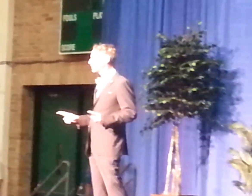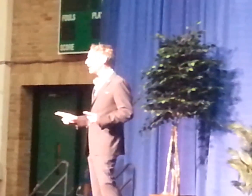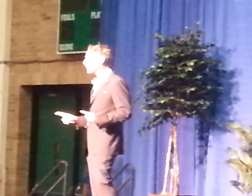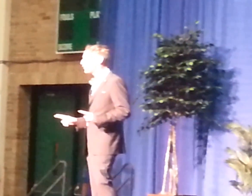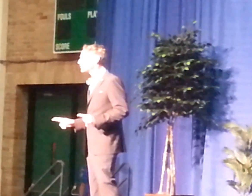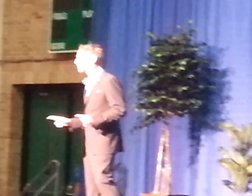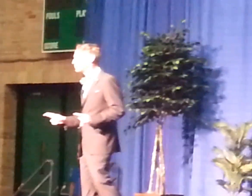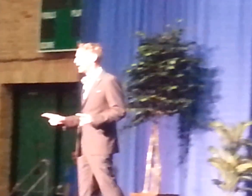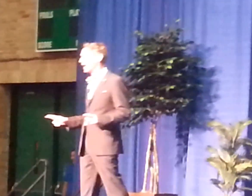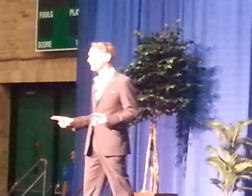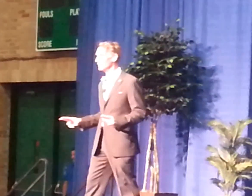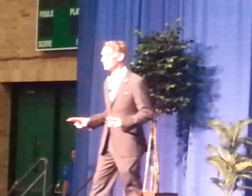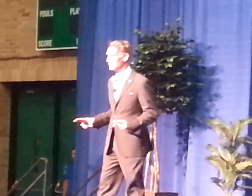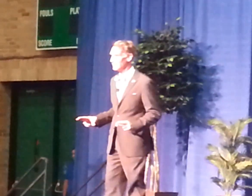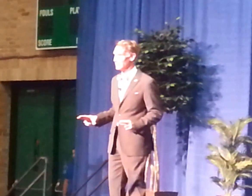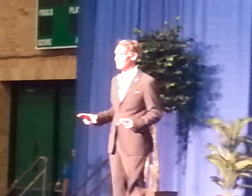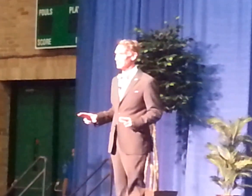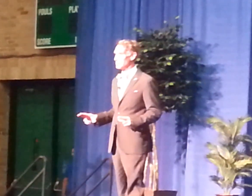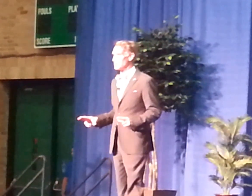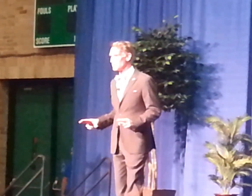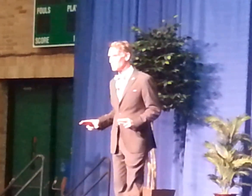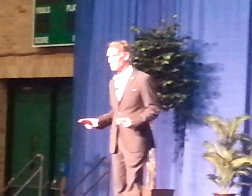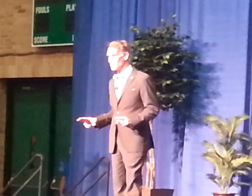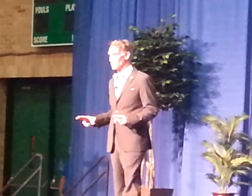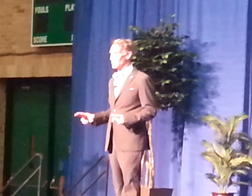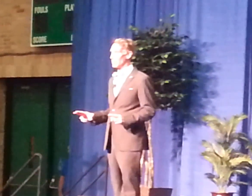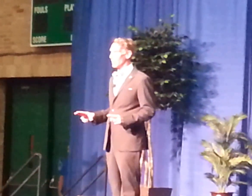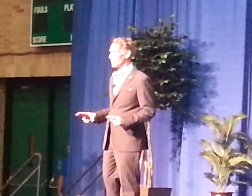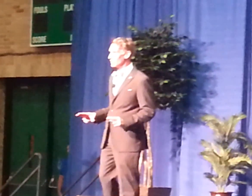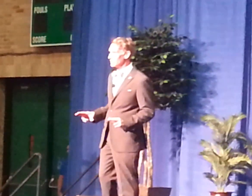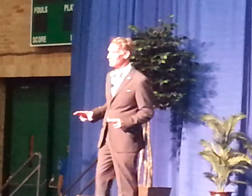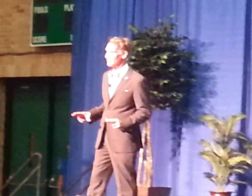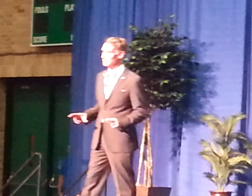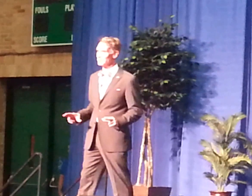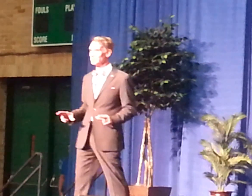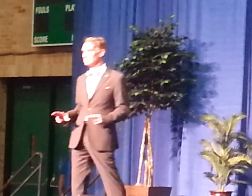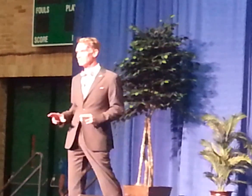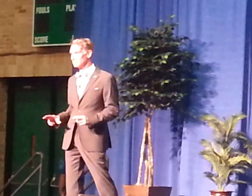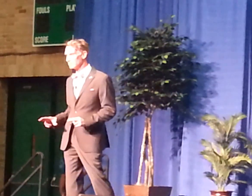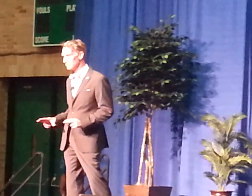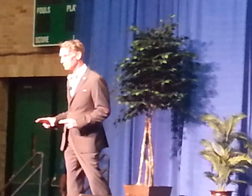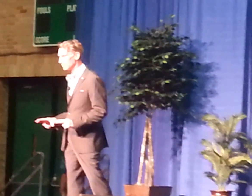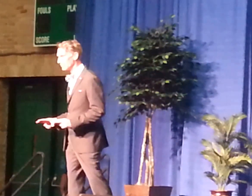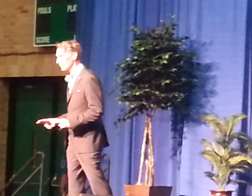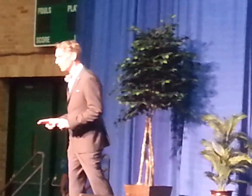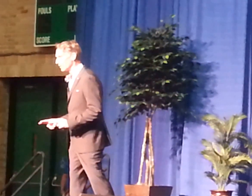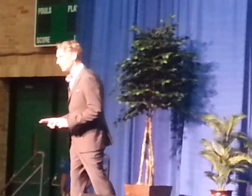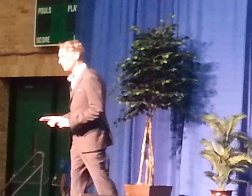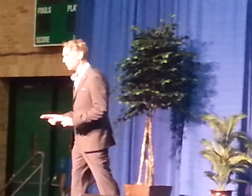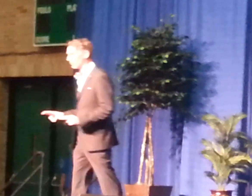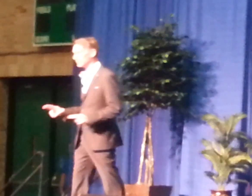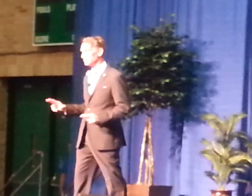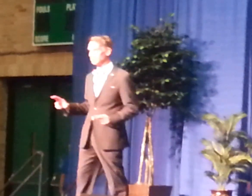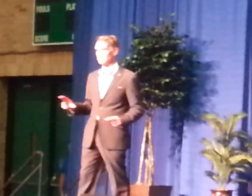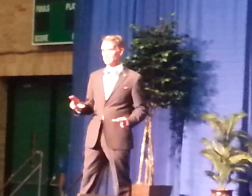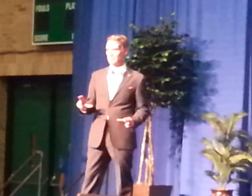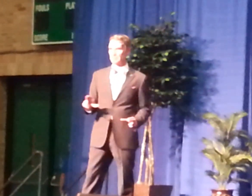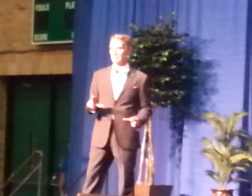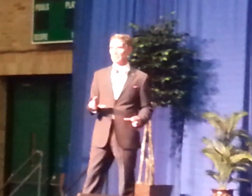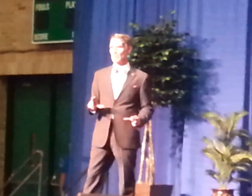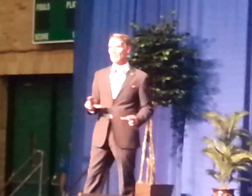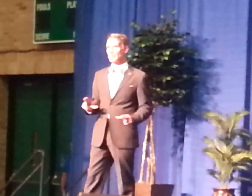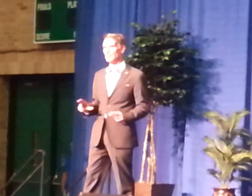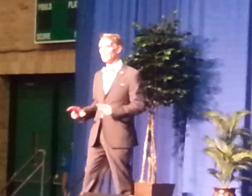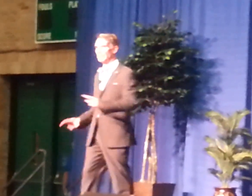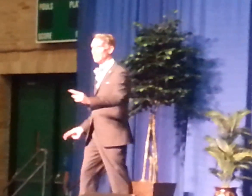I know you're a scientist. A lot of physics, man. I know you're a scientist, I'm not saying that. I'm just saying, what words of encouragement could you give to the young people to get them more involved